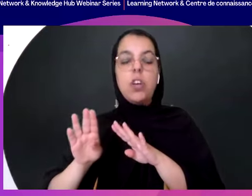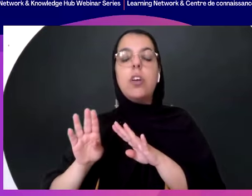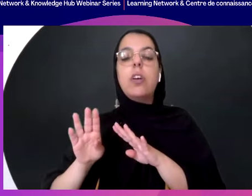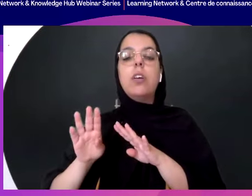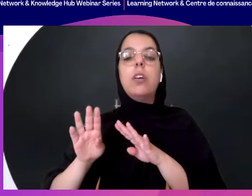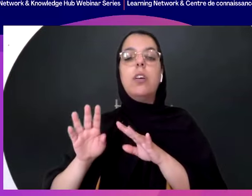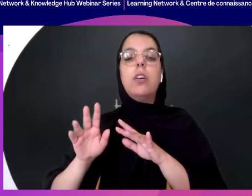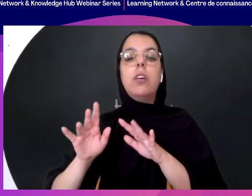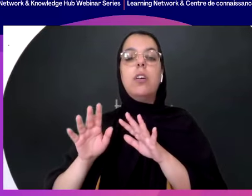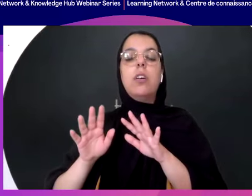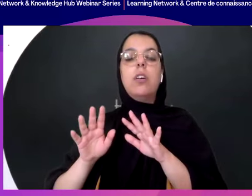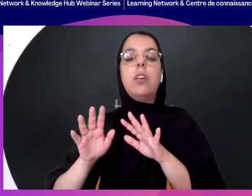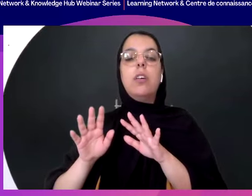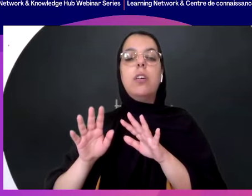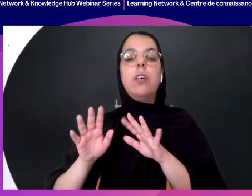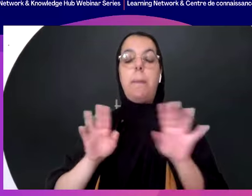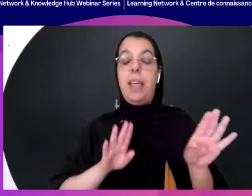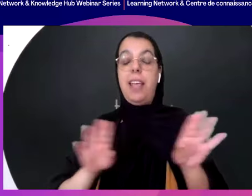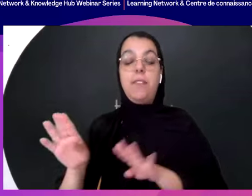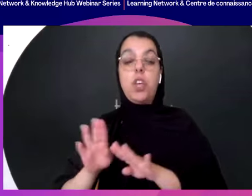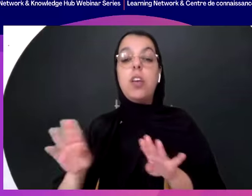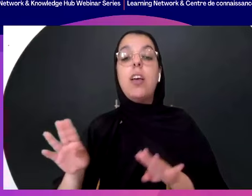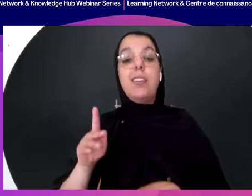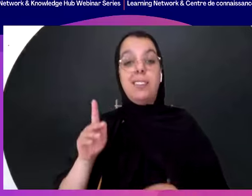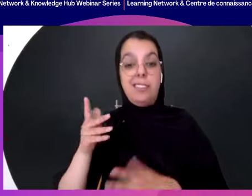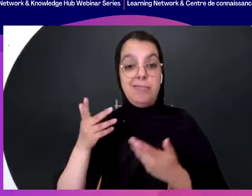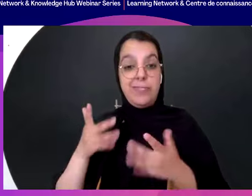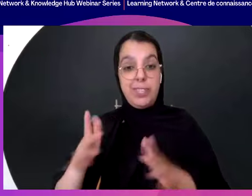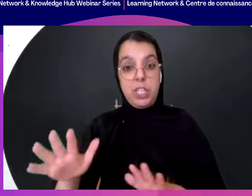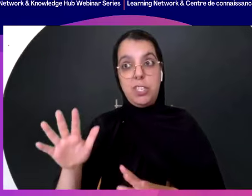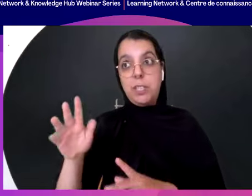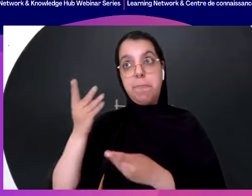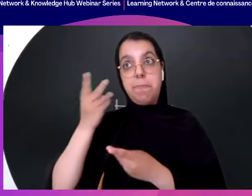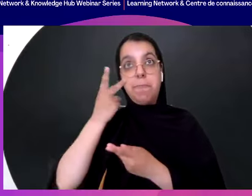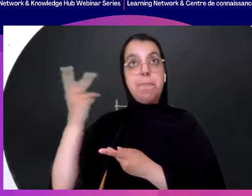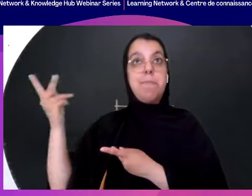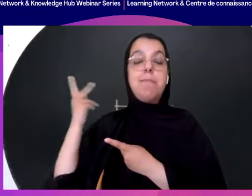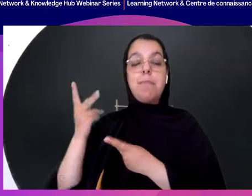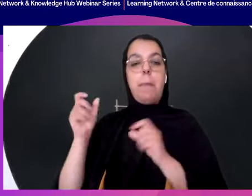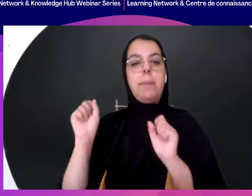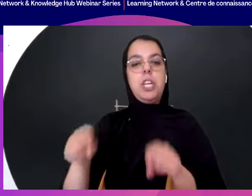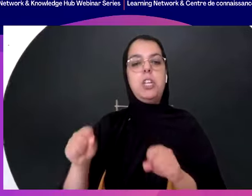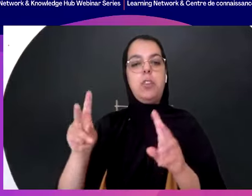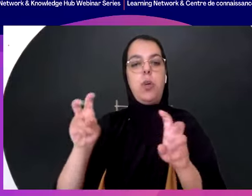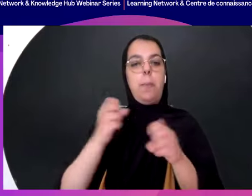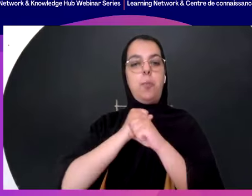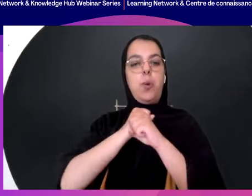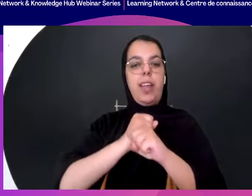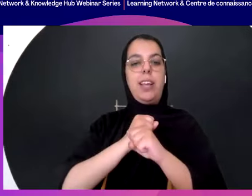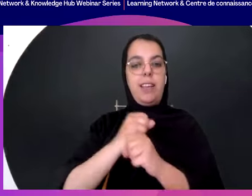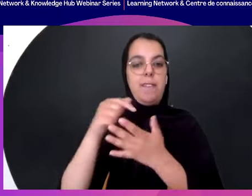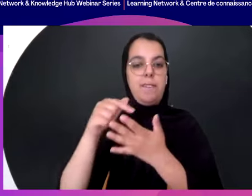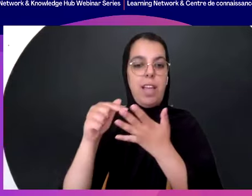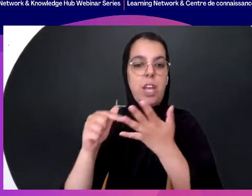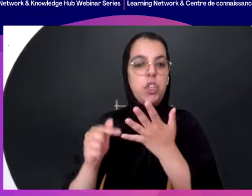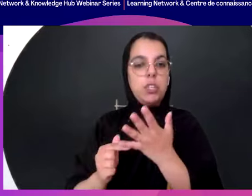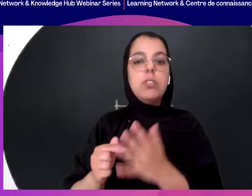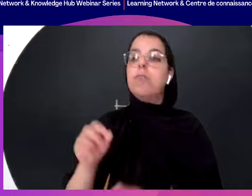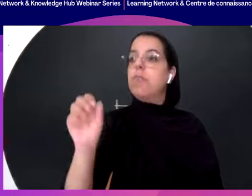Yeah, so maybe you asked that before I got to the end, but that was kind of, really what I focused on at the end of